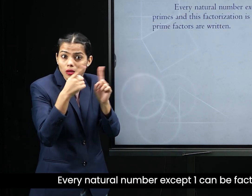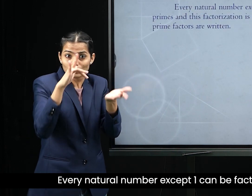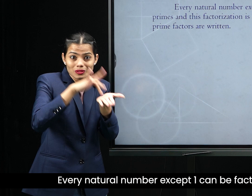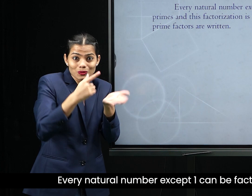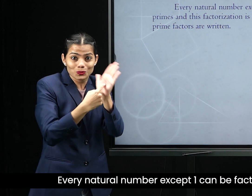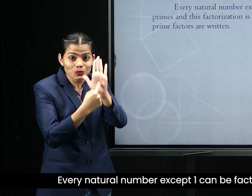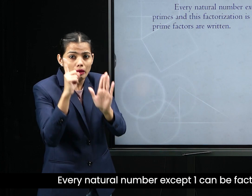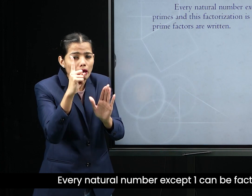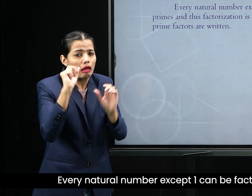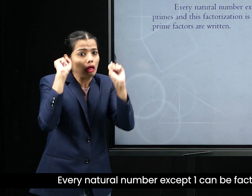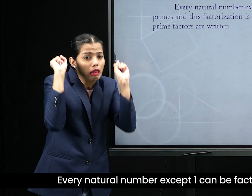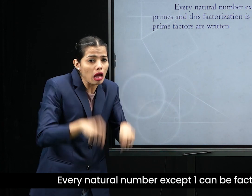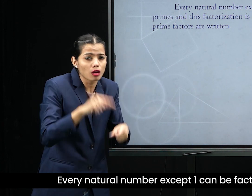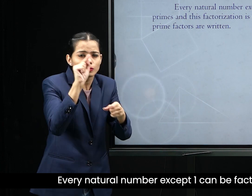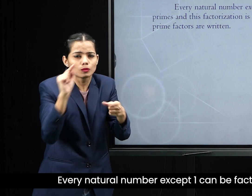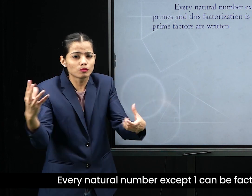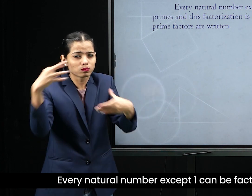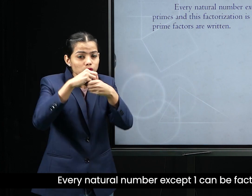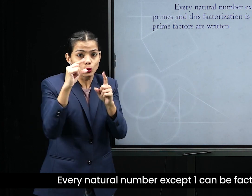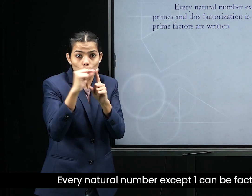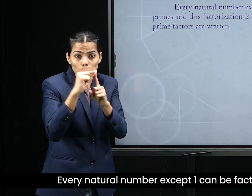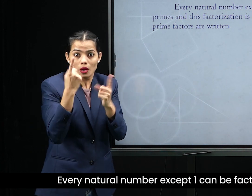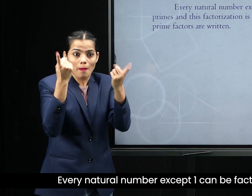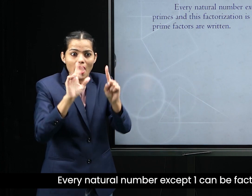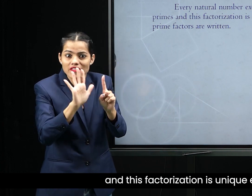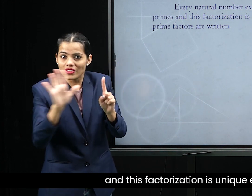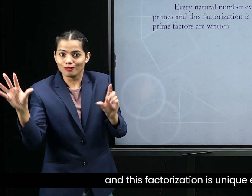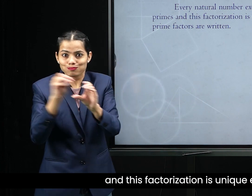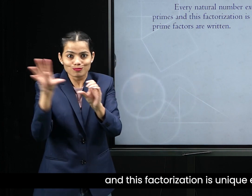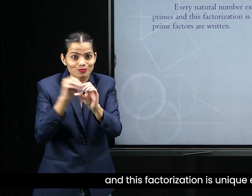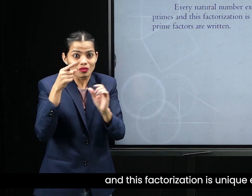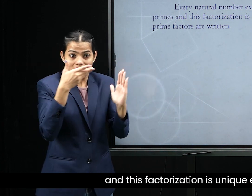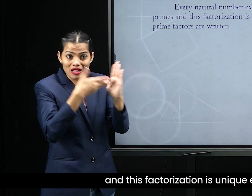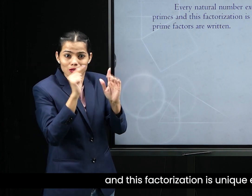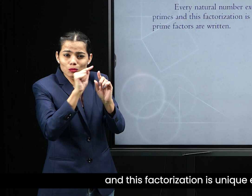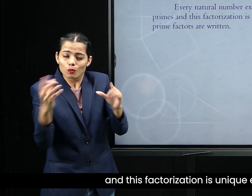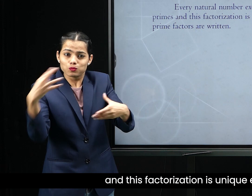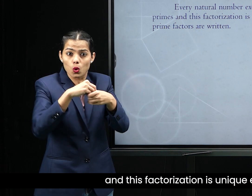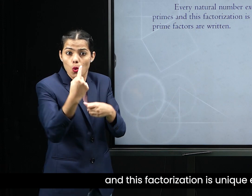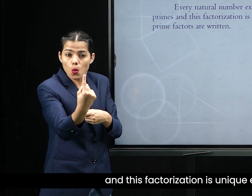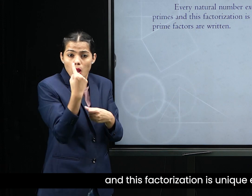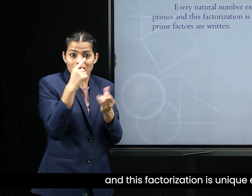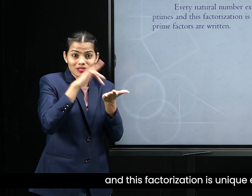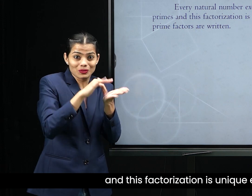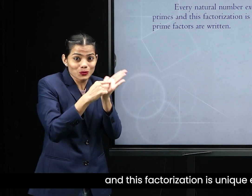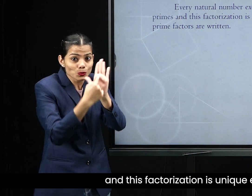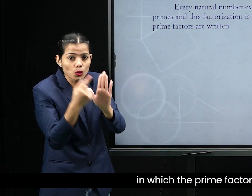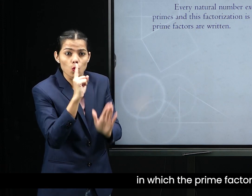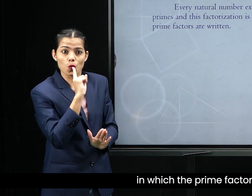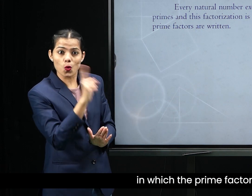1 can be factorized as a product of primes, and this factorization is unique except for the order in which the